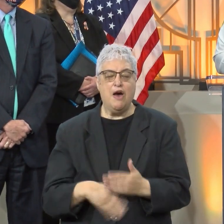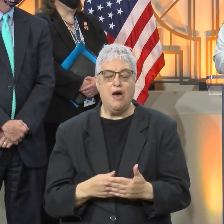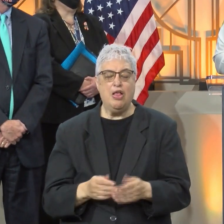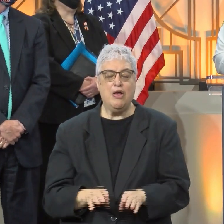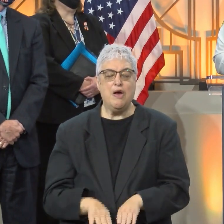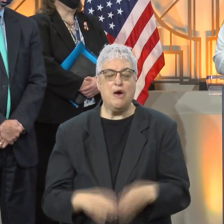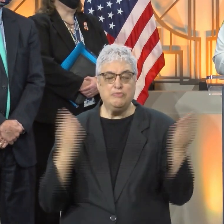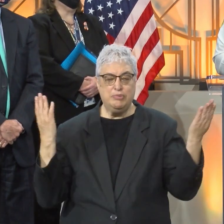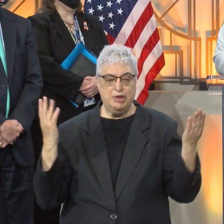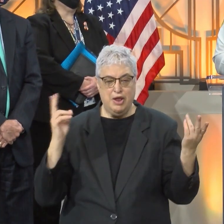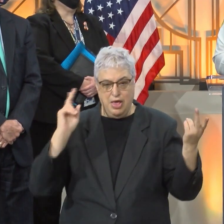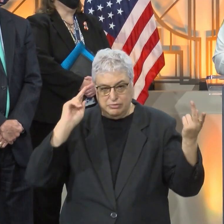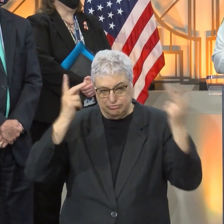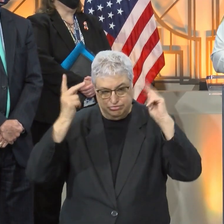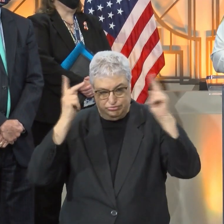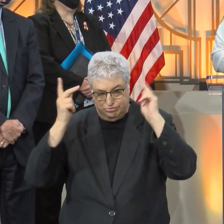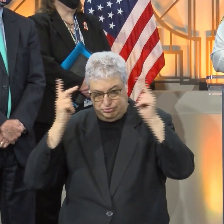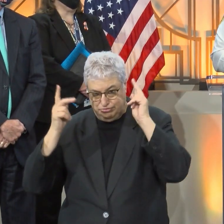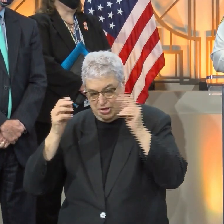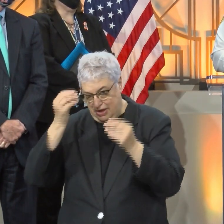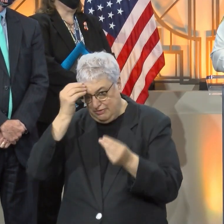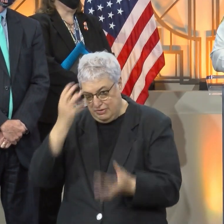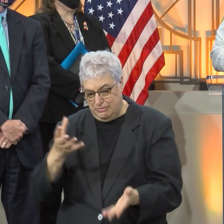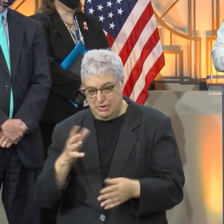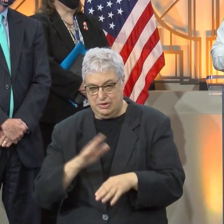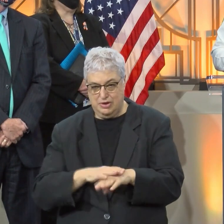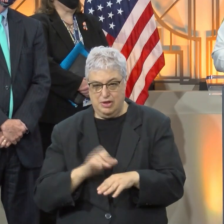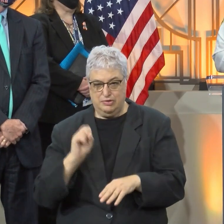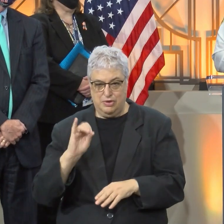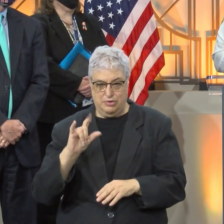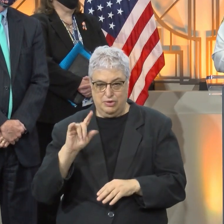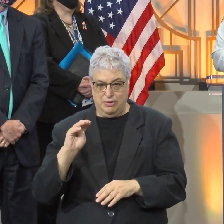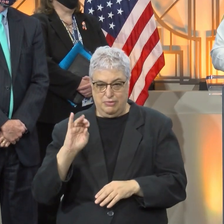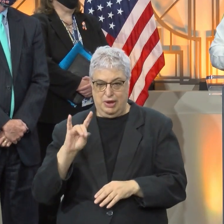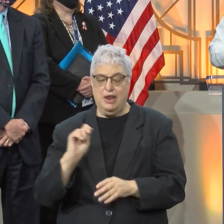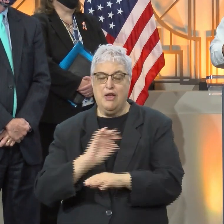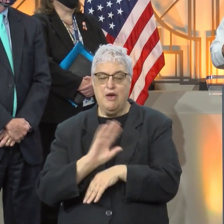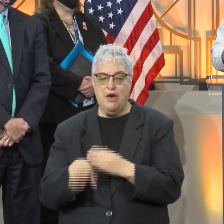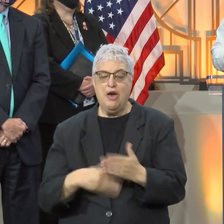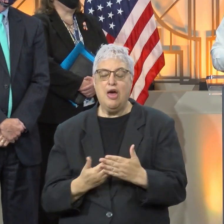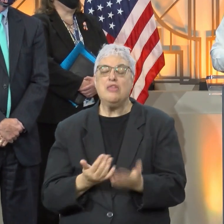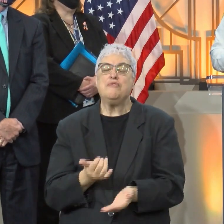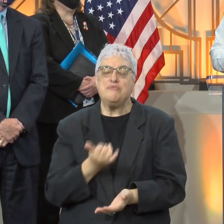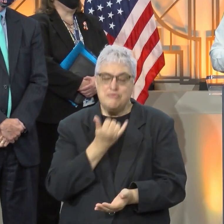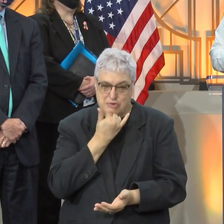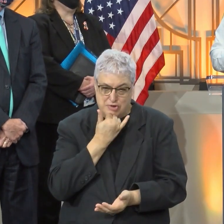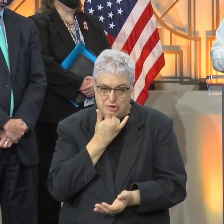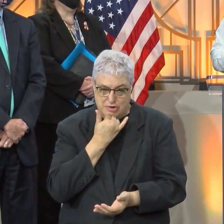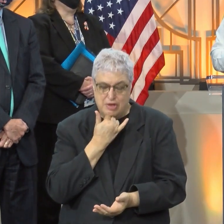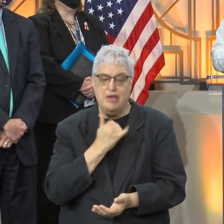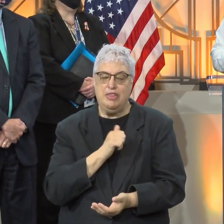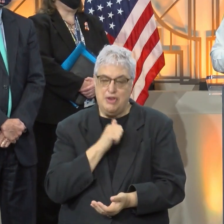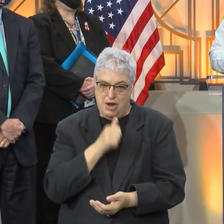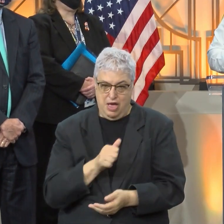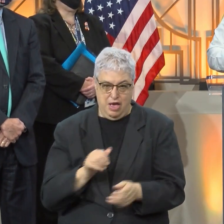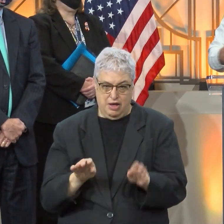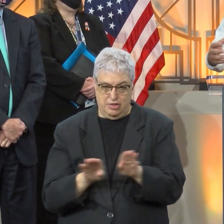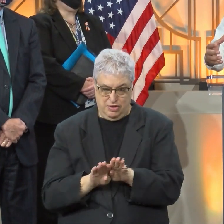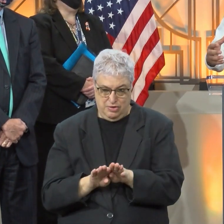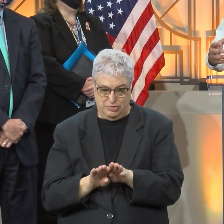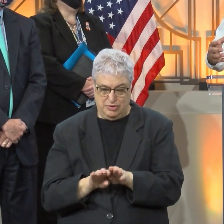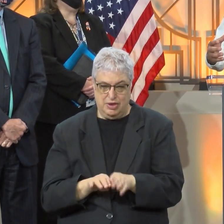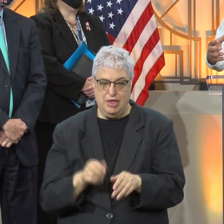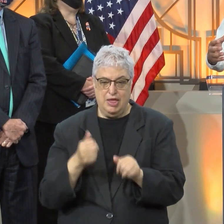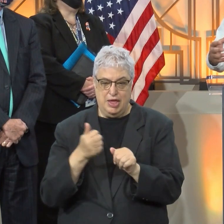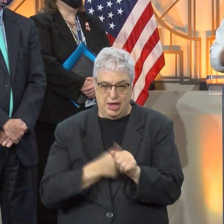misinformation being circulated on social media, and that is furthest from the truth. We are being challenged regarding staffing.